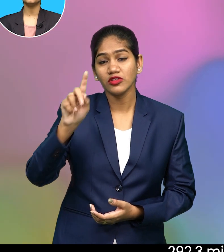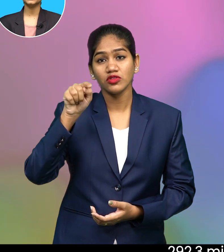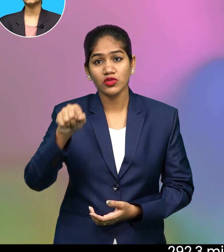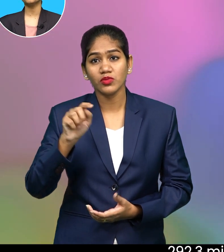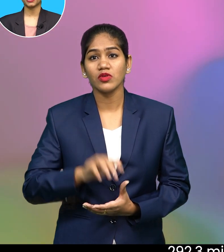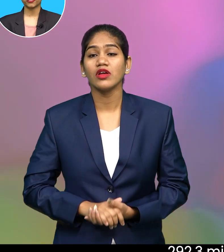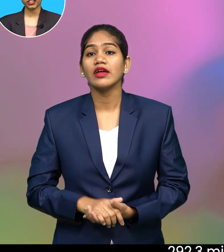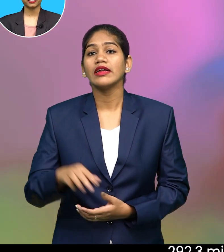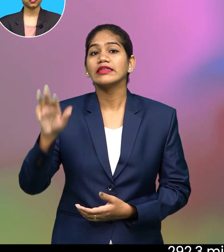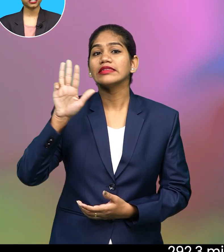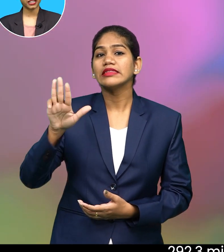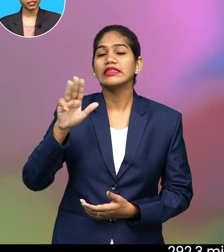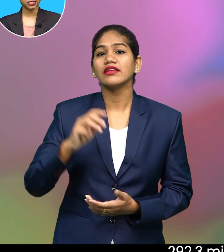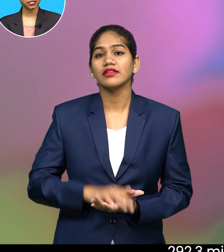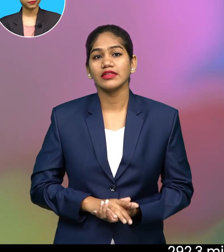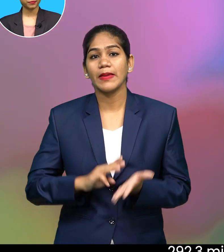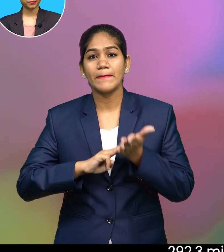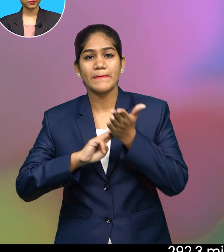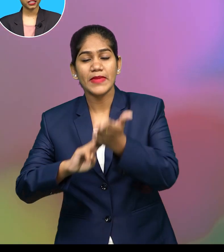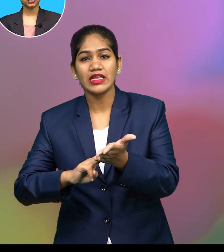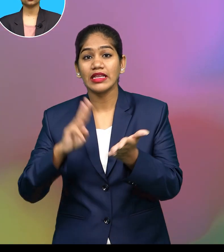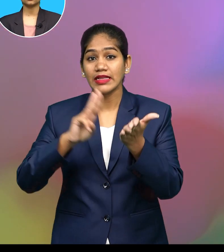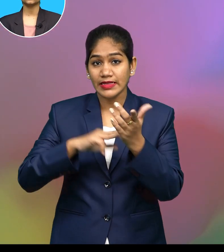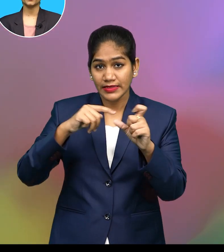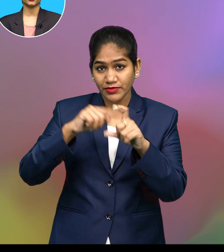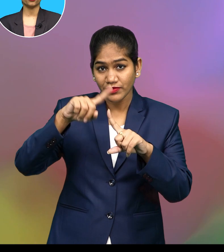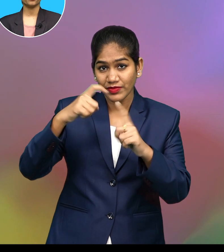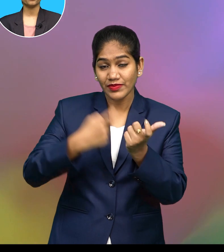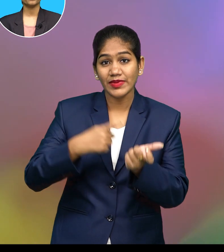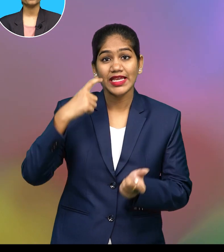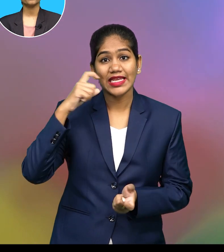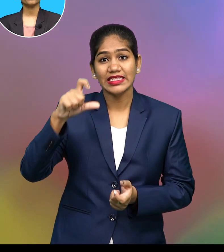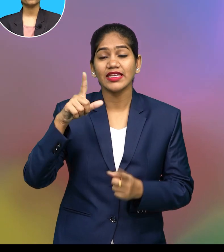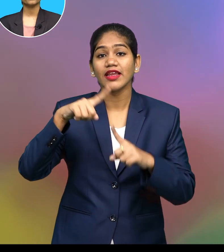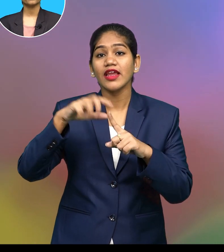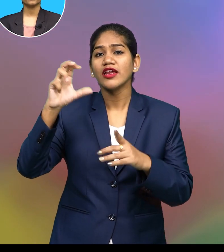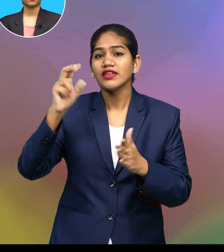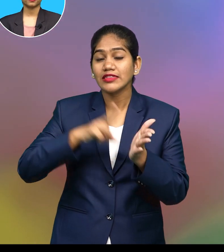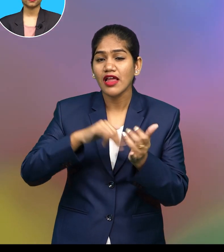292.3 million metric tons in 2022.